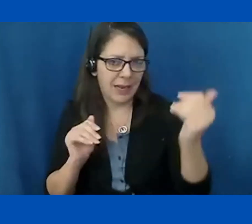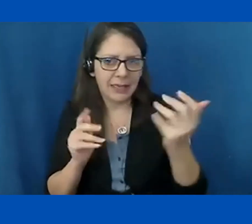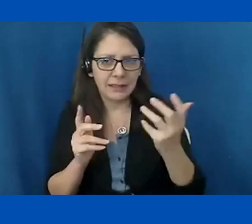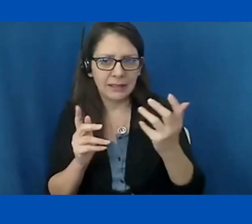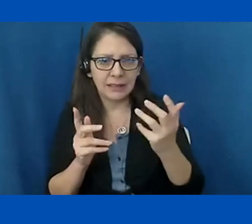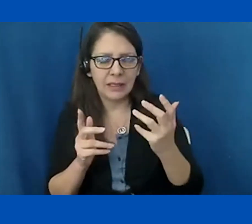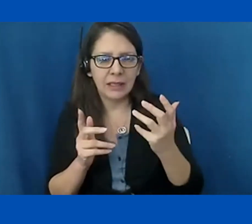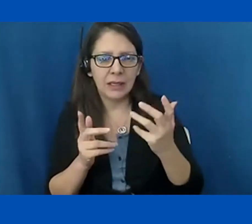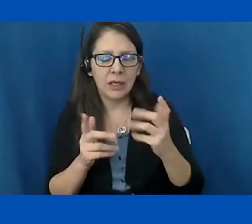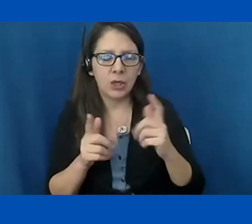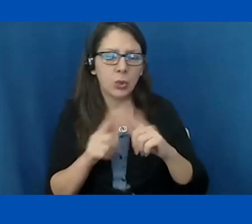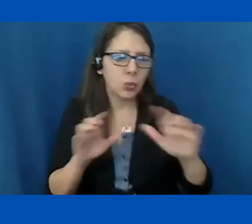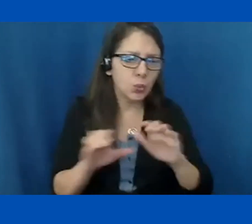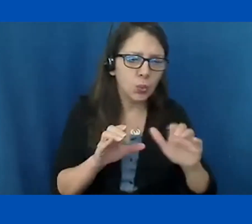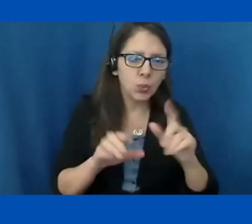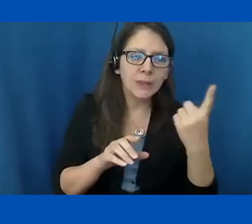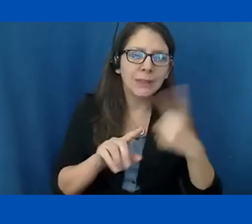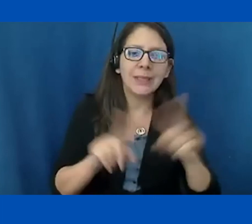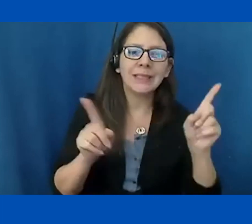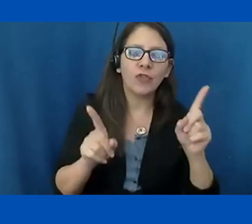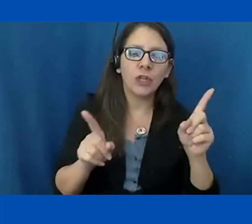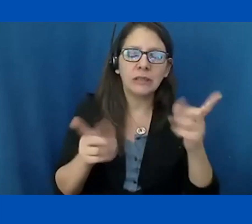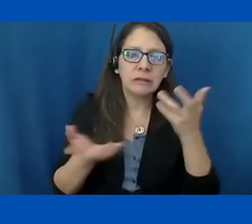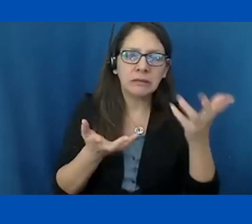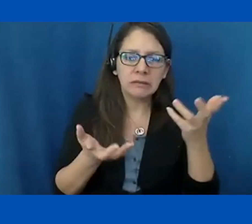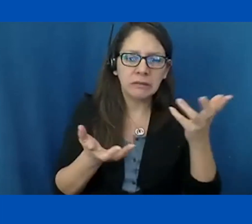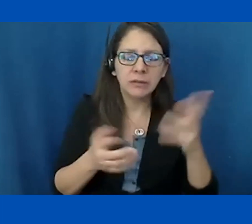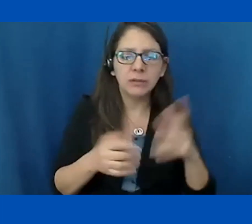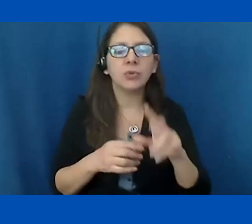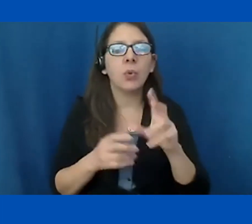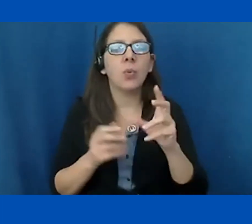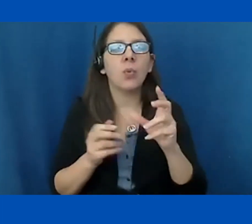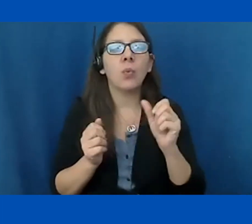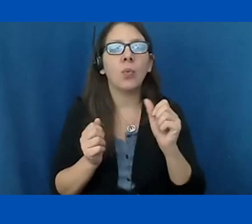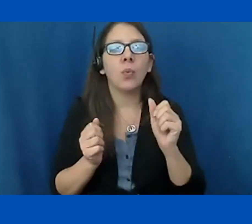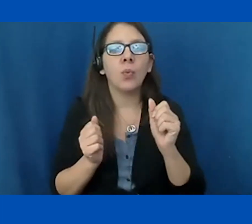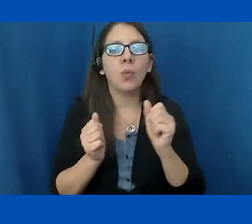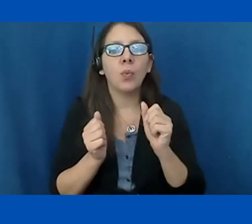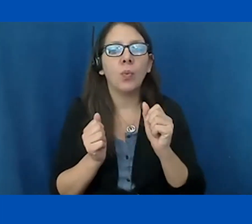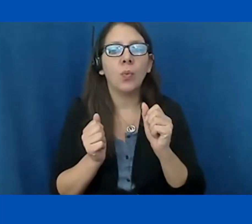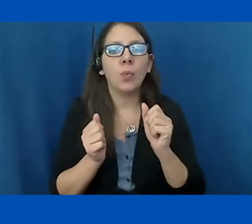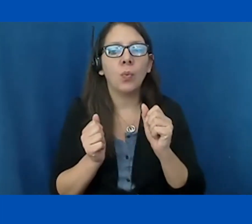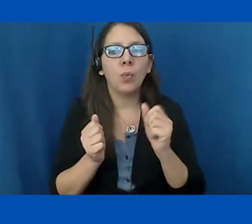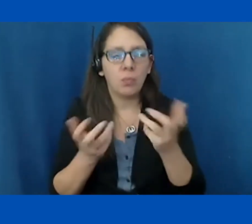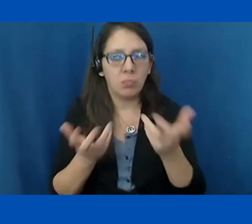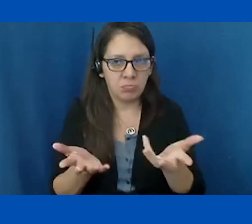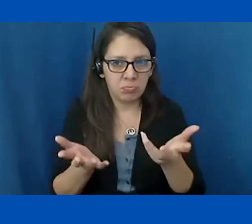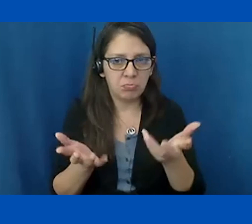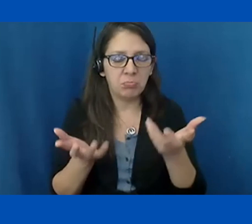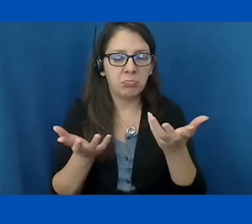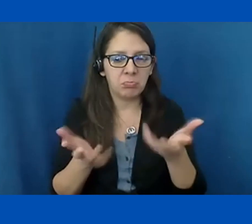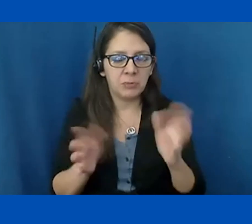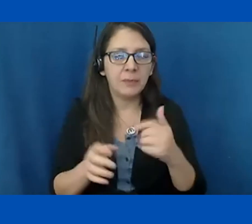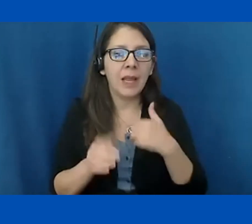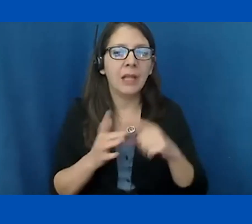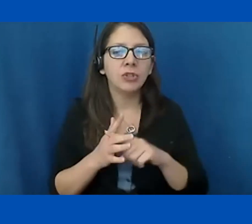going out and doing different things. Um, so with that being said, I started kind